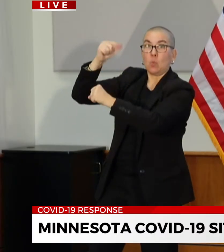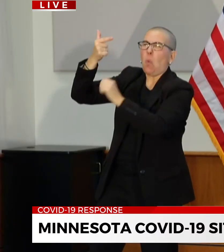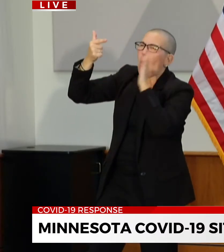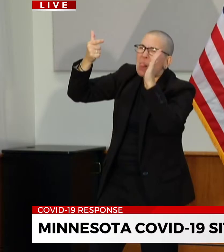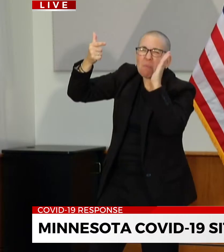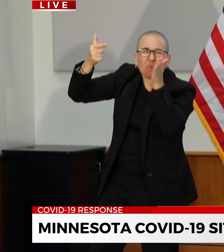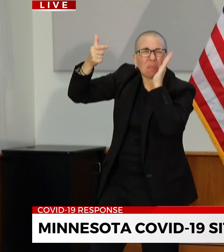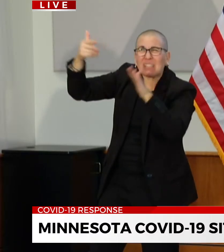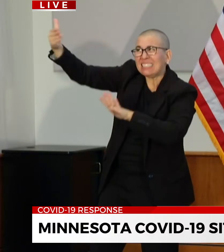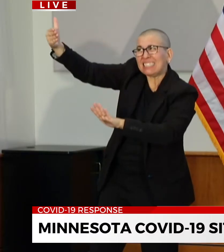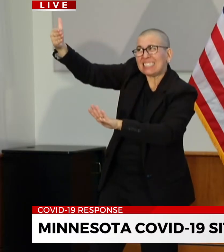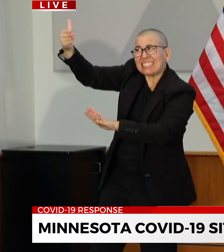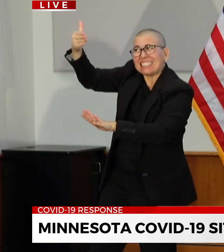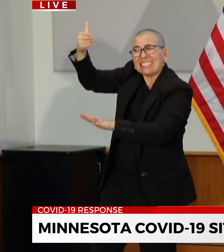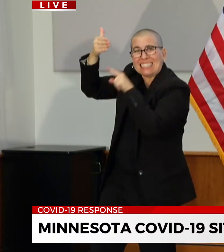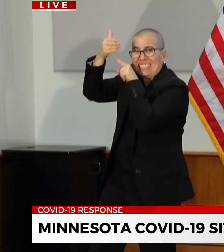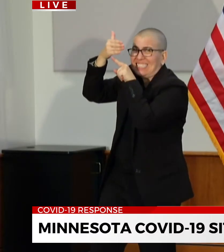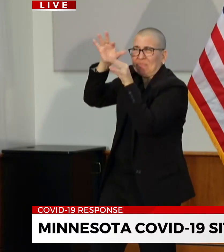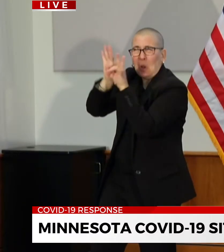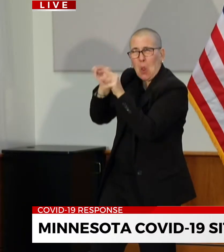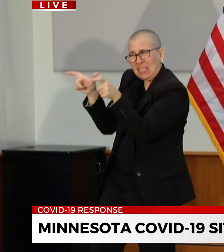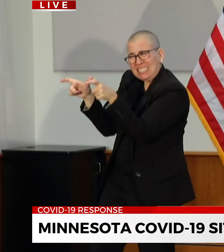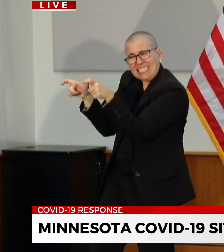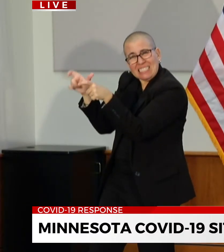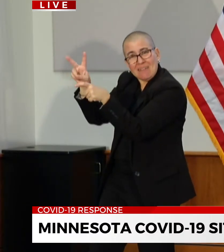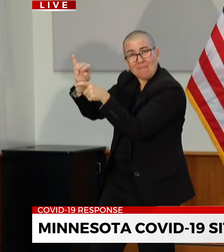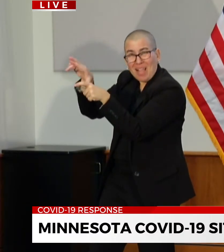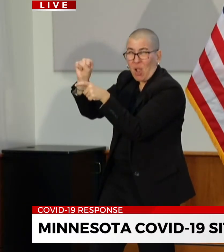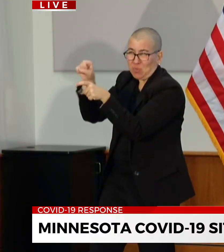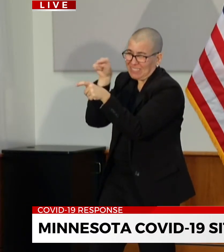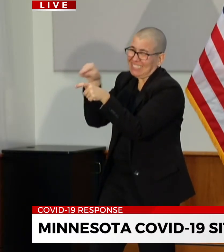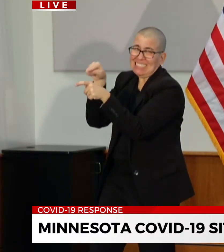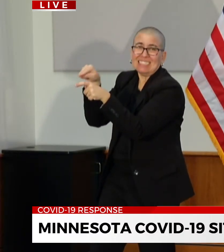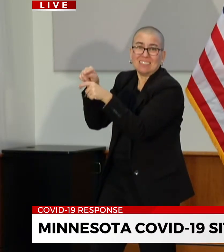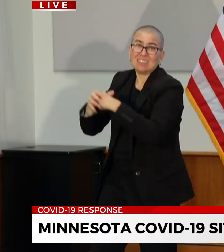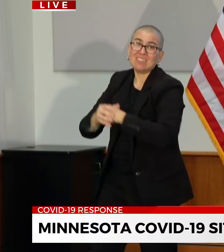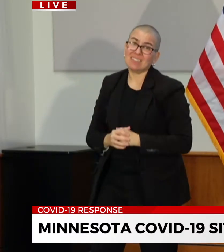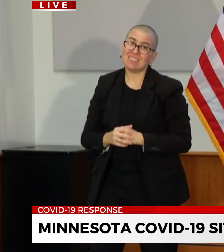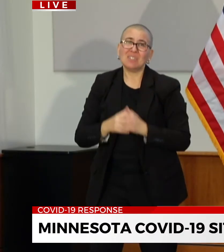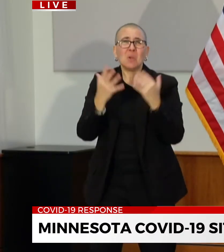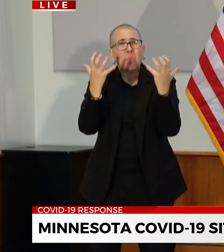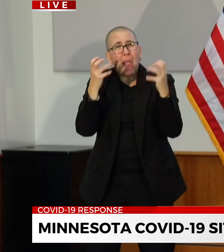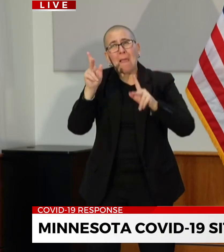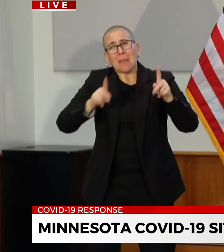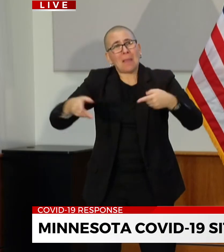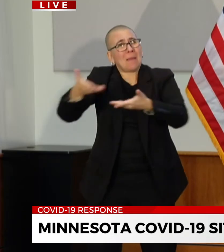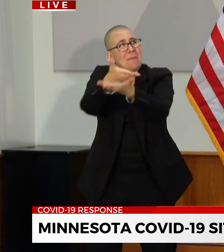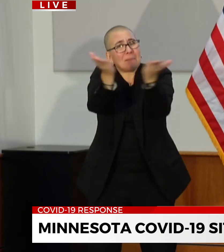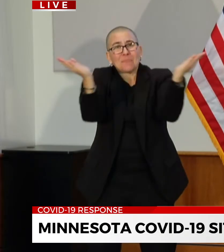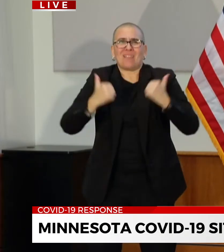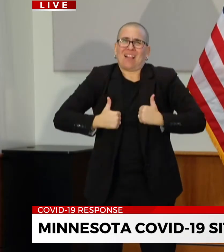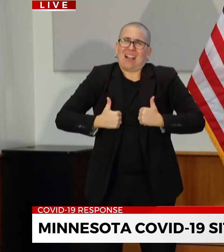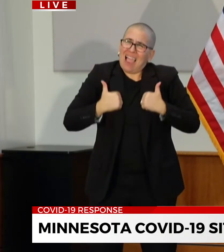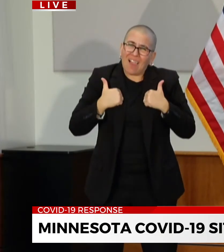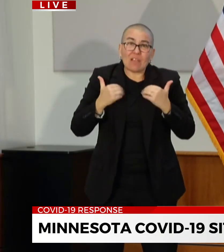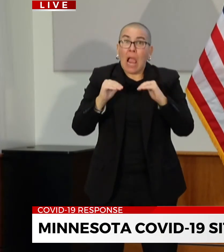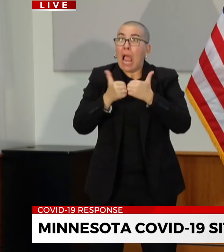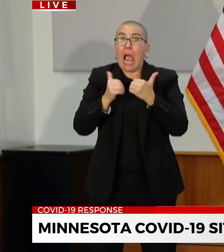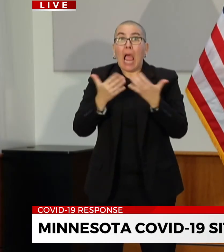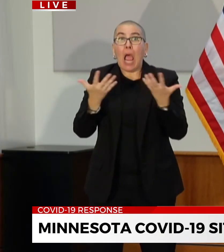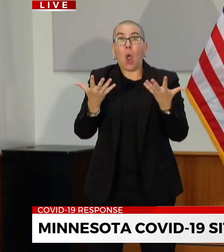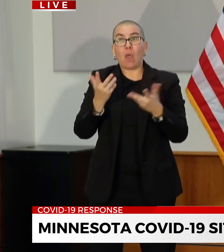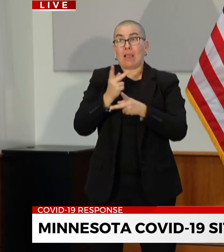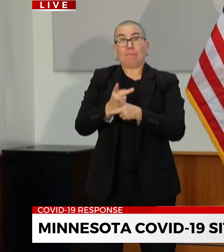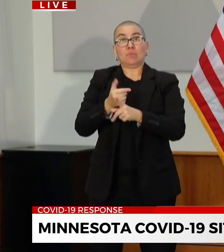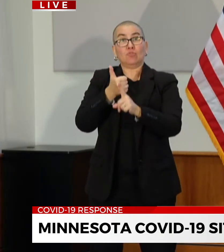as many of our fellow Minnesotans not only alive, but healthy as we can. And the way we do that is by doubling down on our efforts